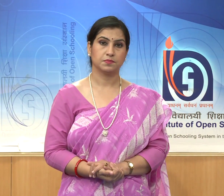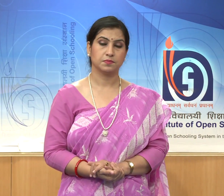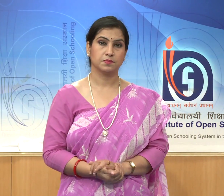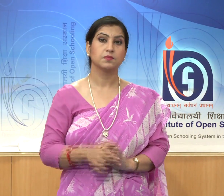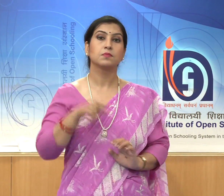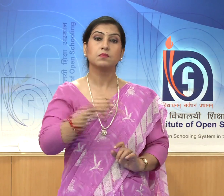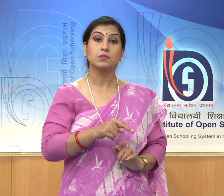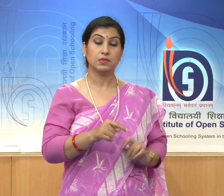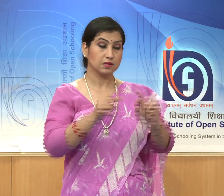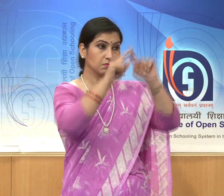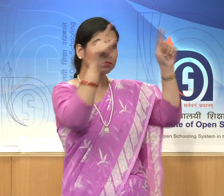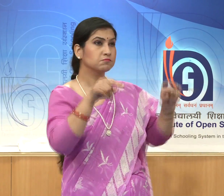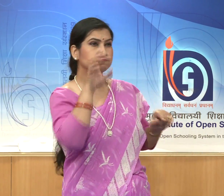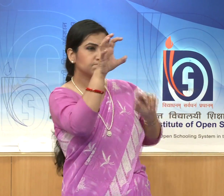space is divided